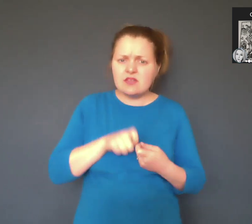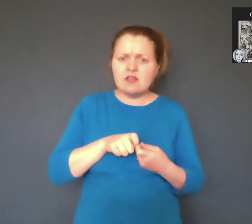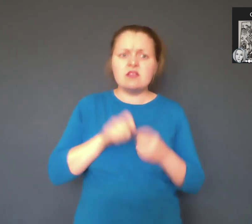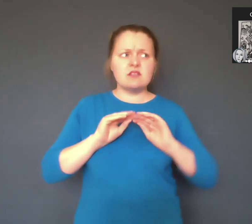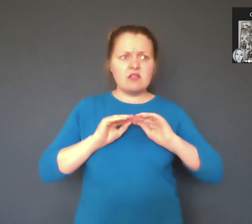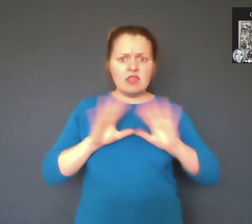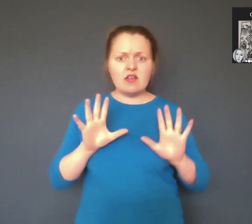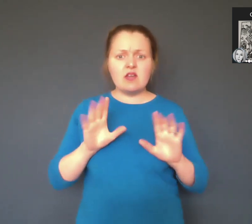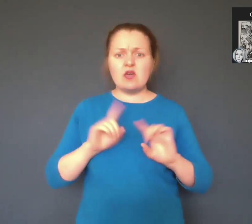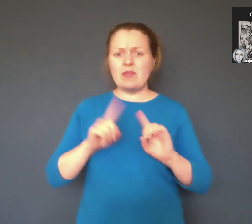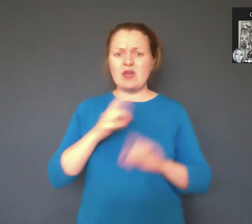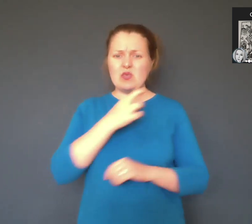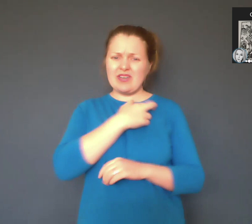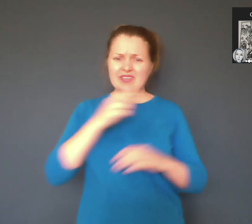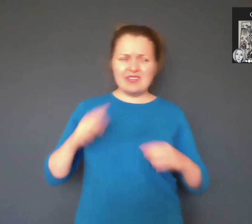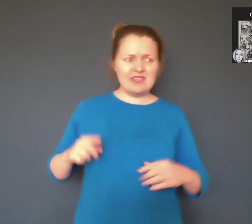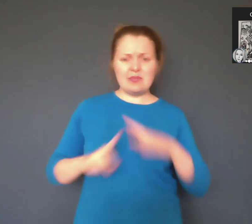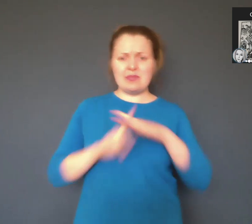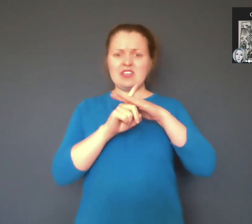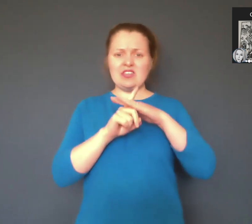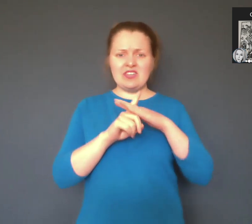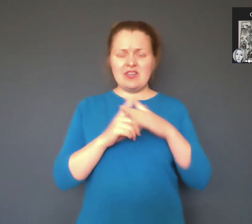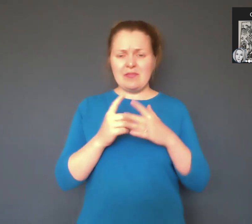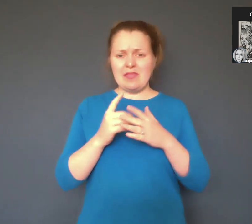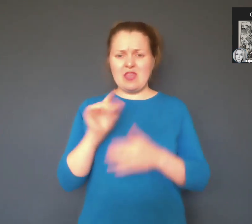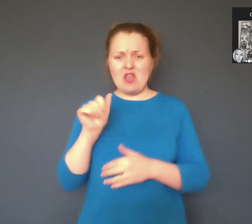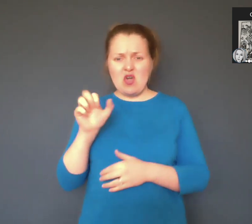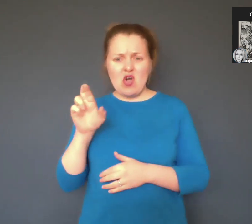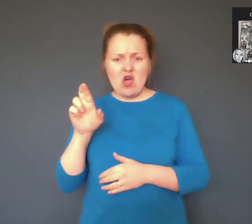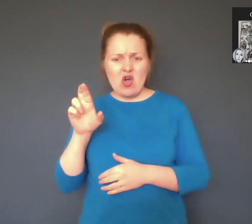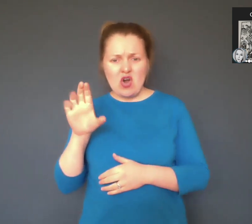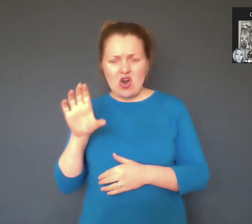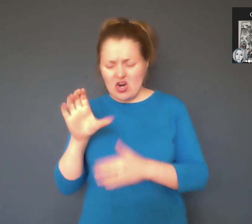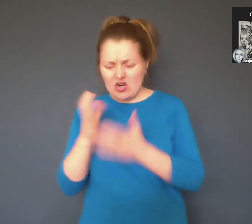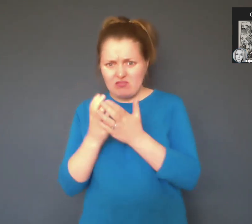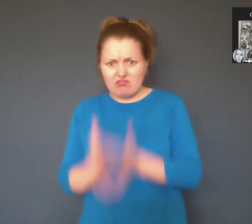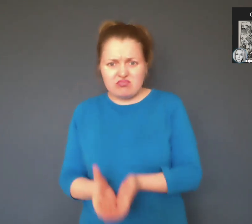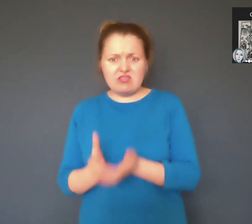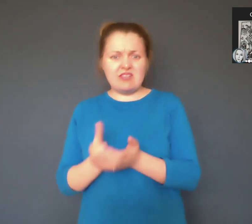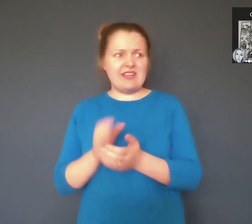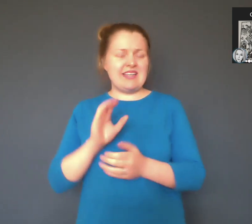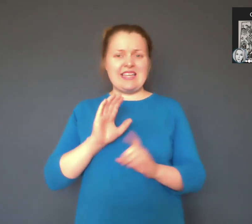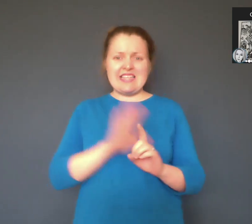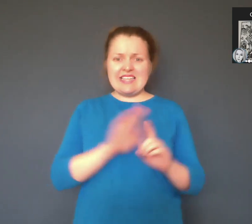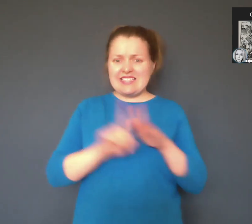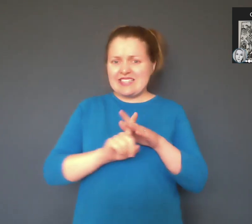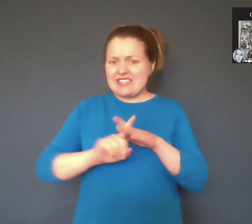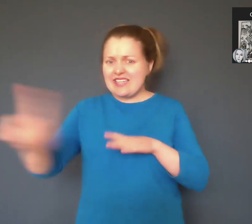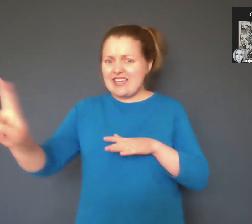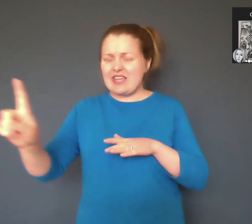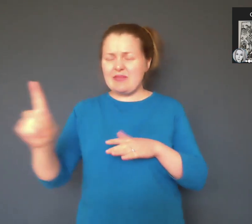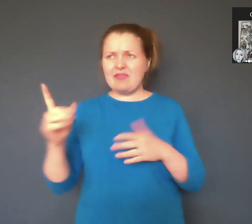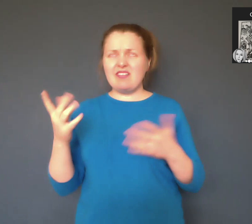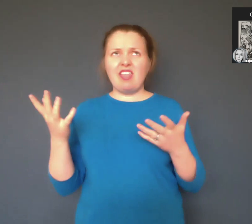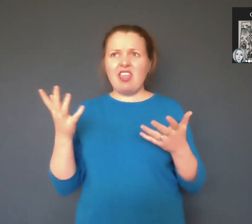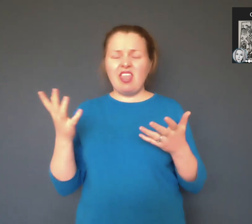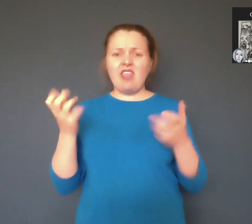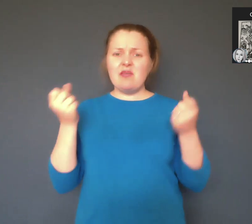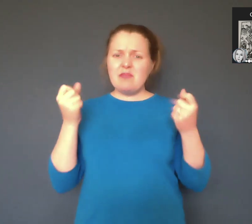It was as though the mist he'd strode through had seeped into his head and had there drawn a veil over the house and much of what it